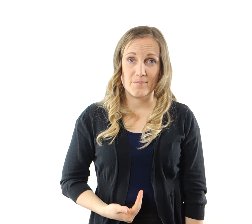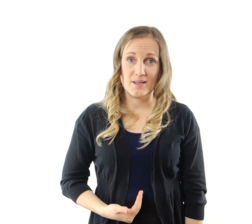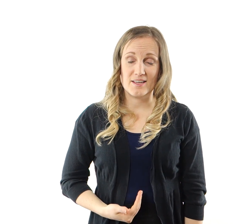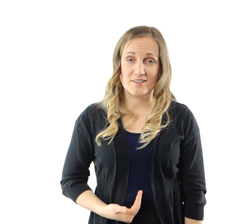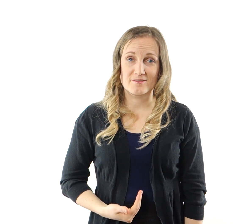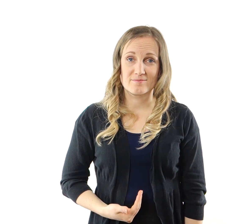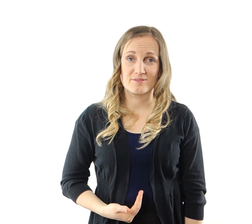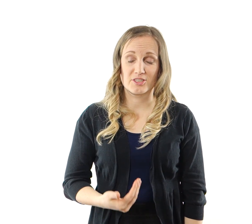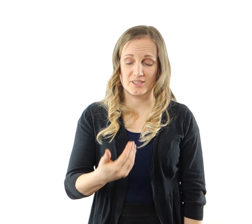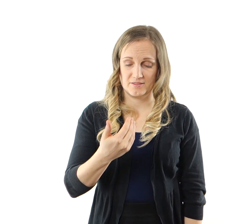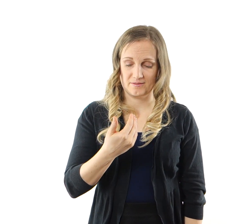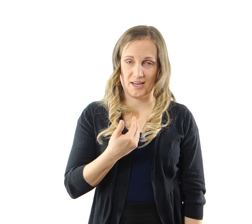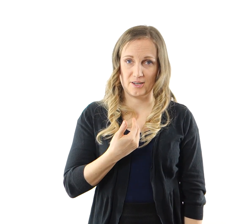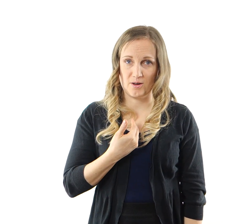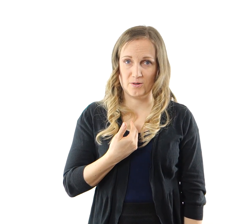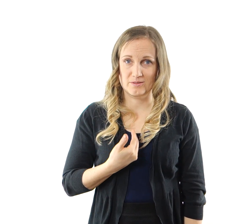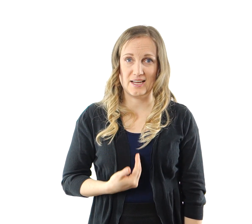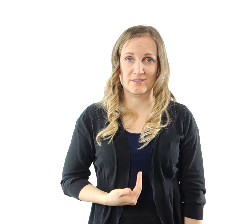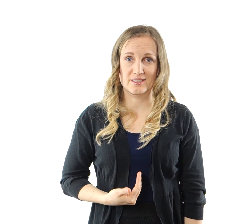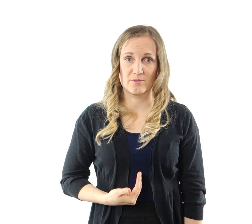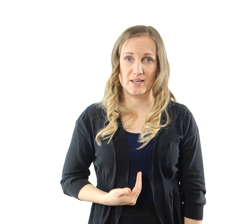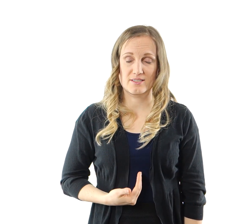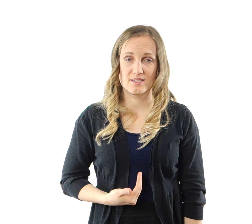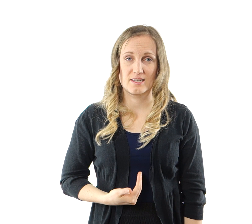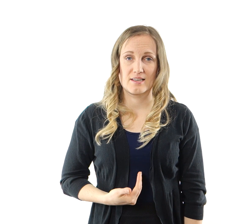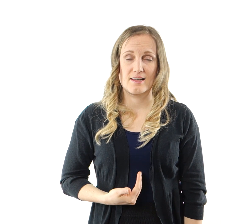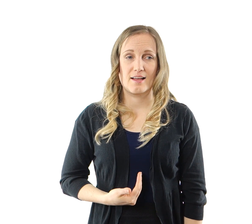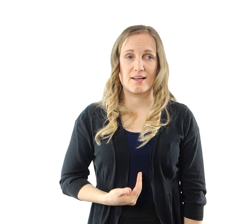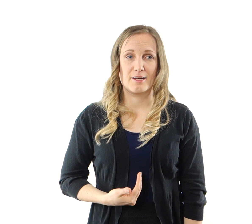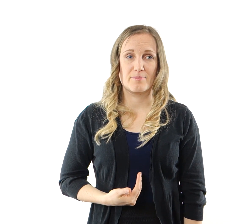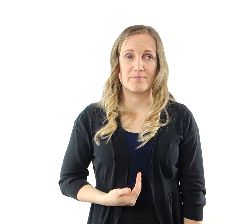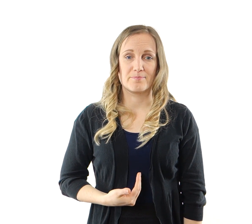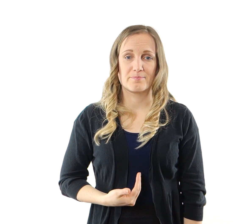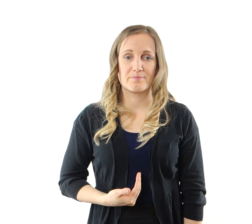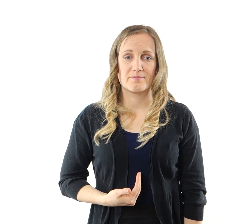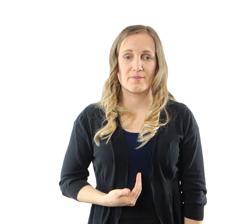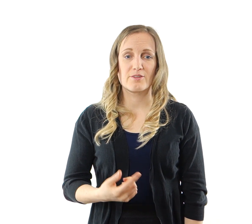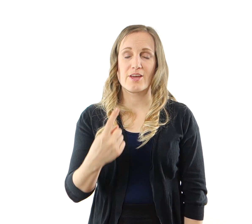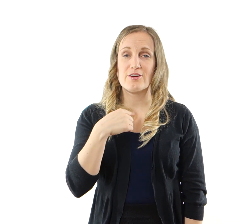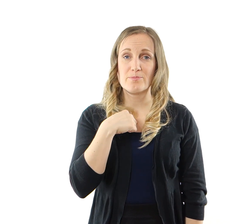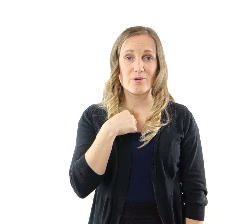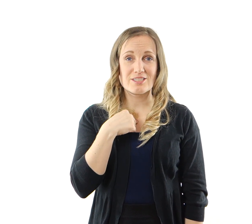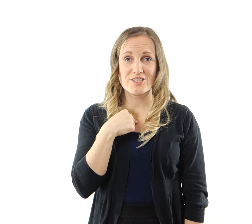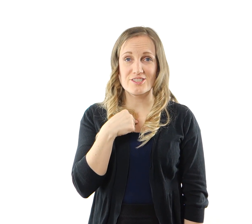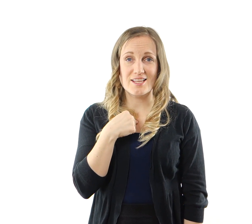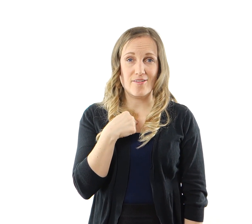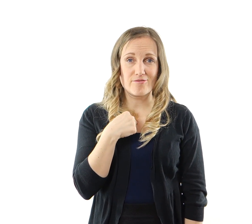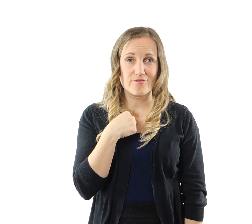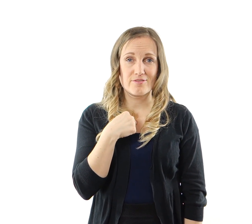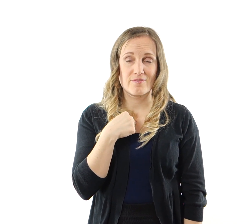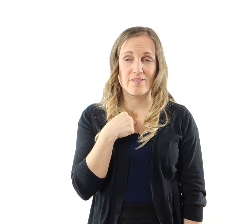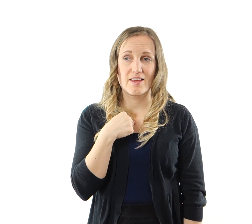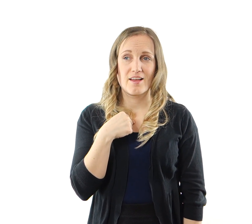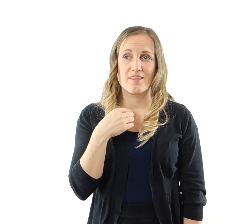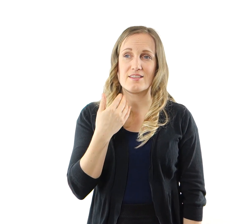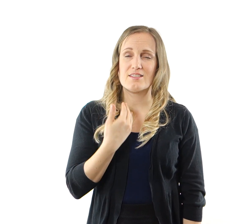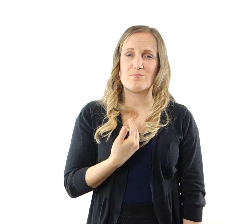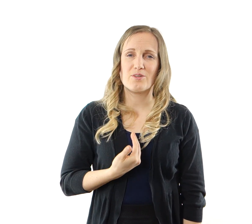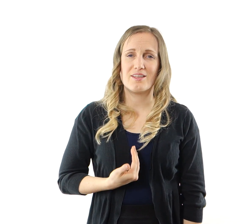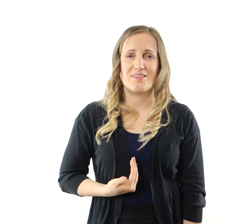right there. So you just kind of go down a little bit. You could point to yourself. This is more like, this